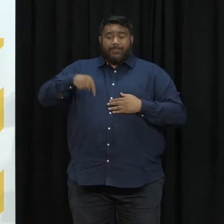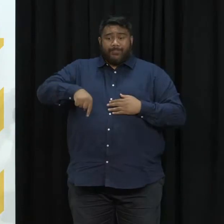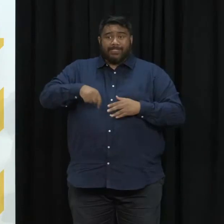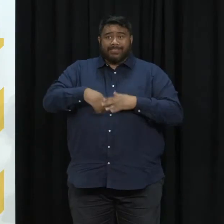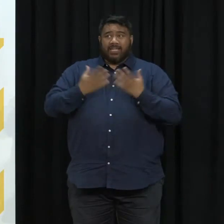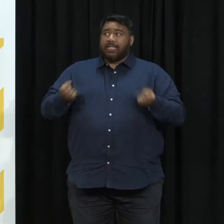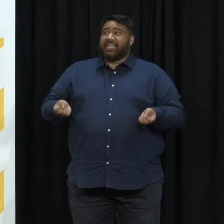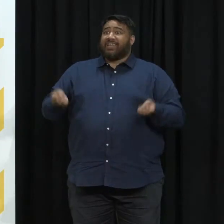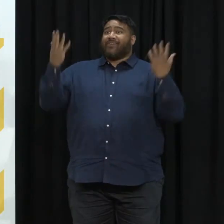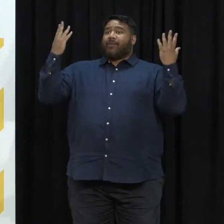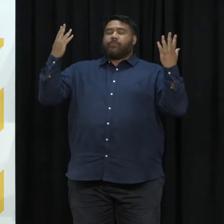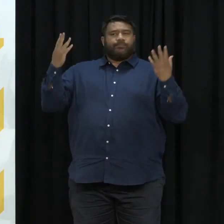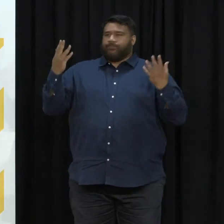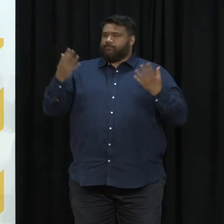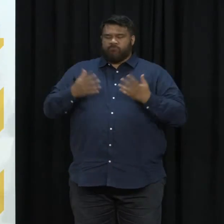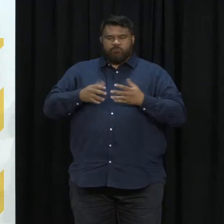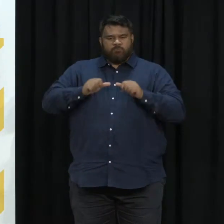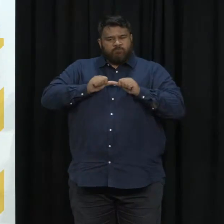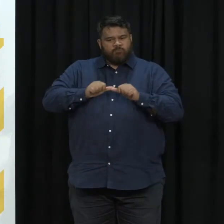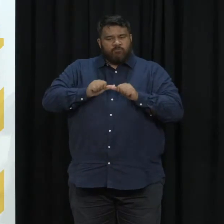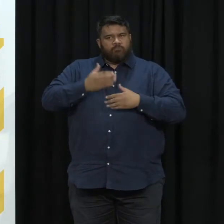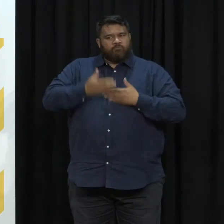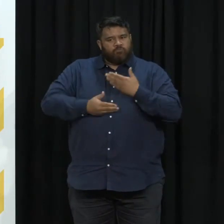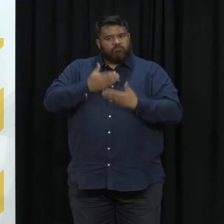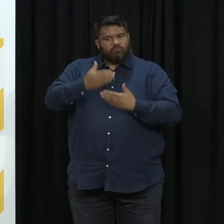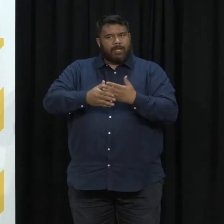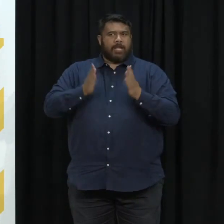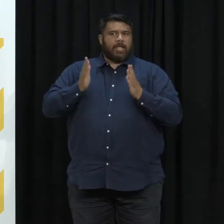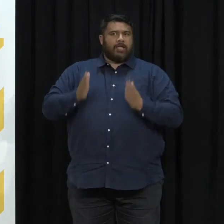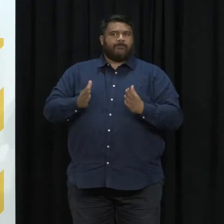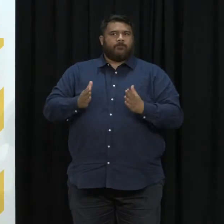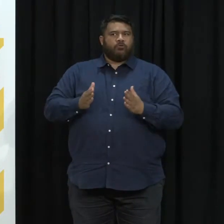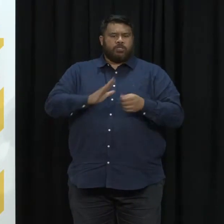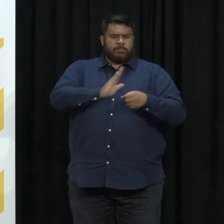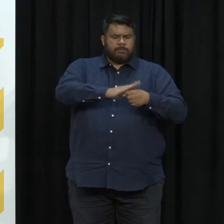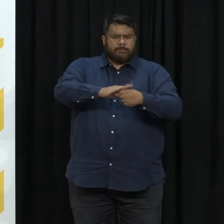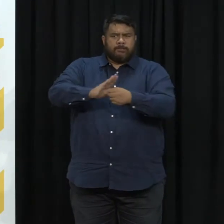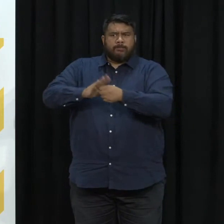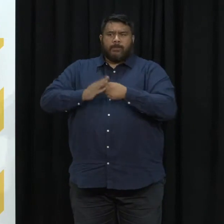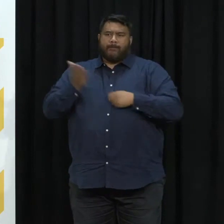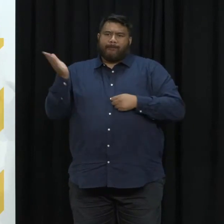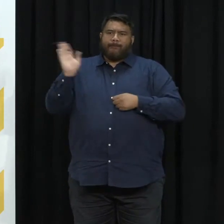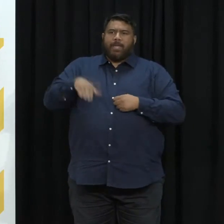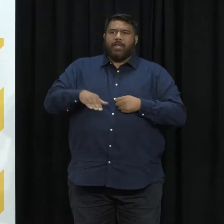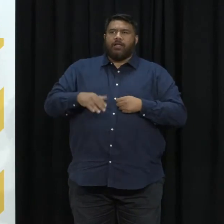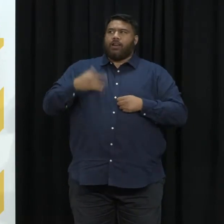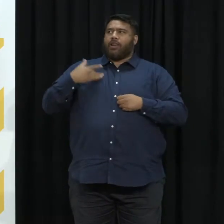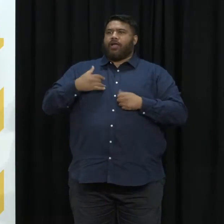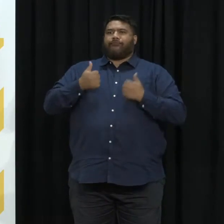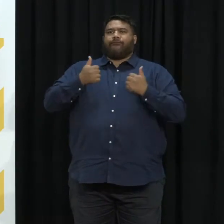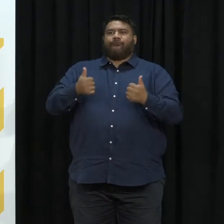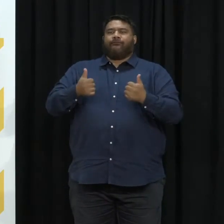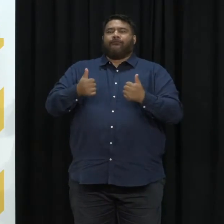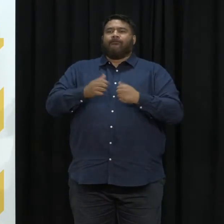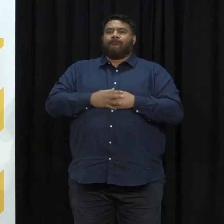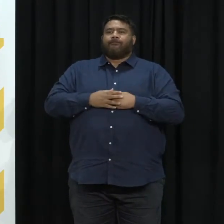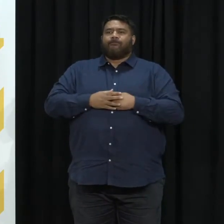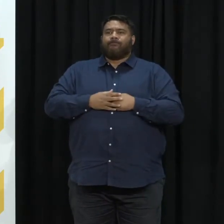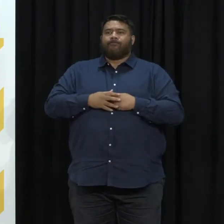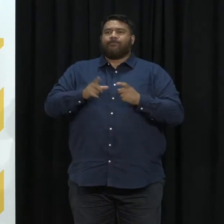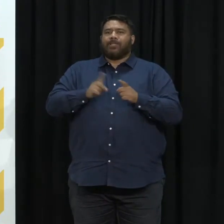on, do what we have done so well, squash this outbreak, get back to normal life, with zero